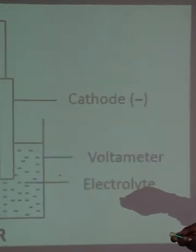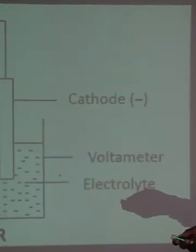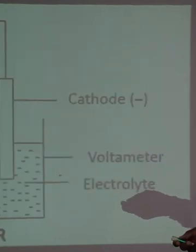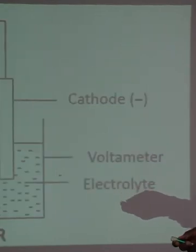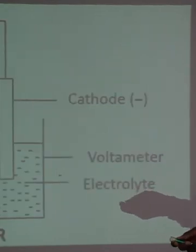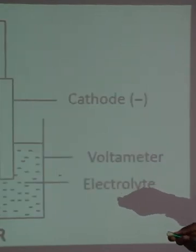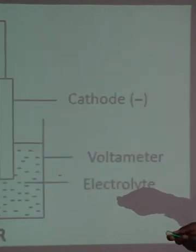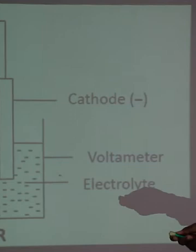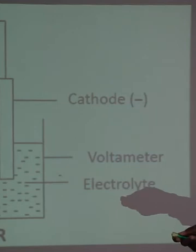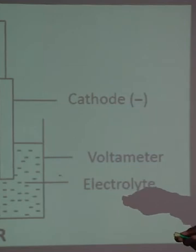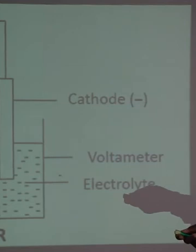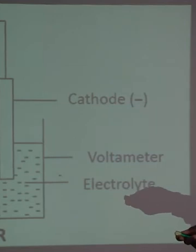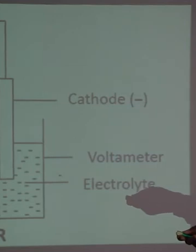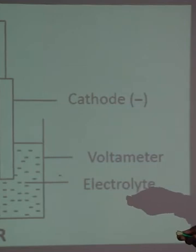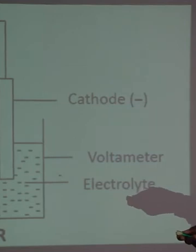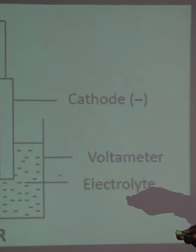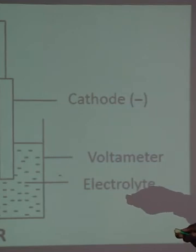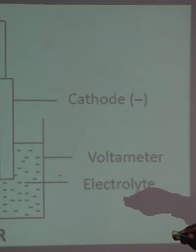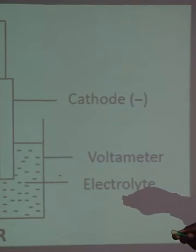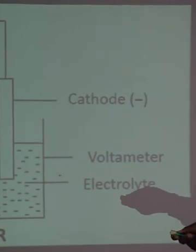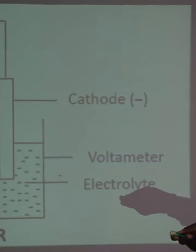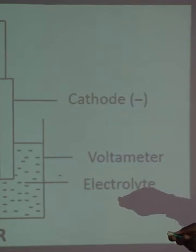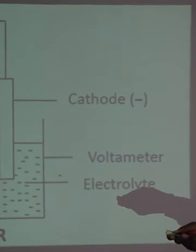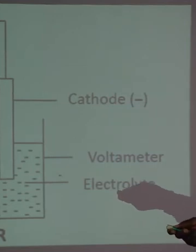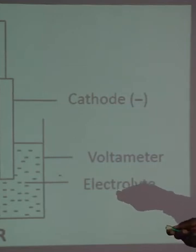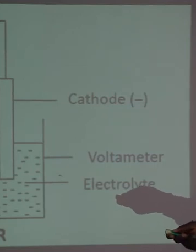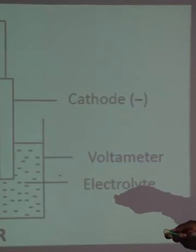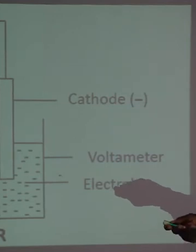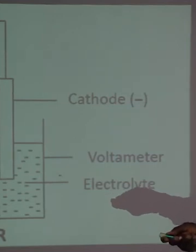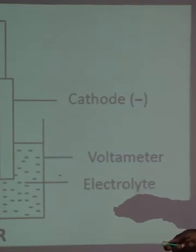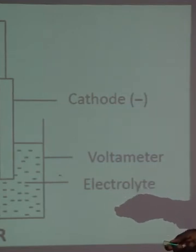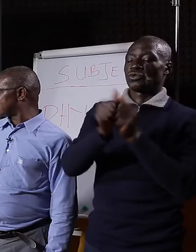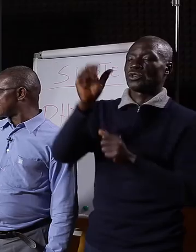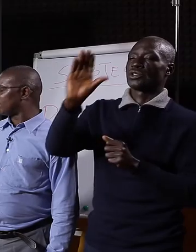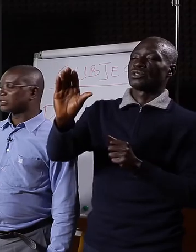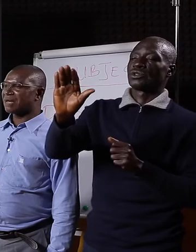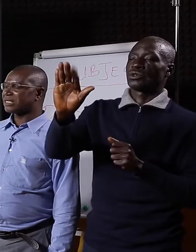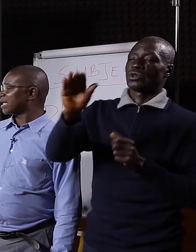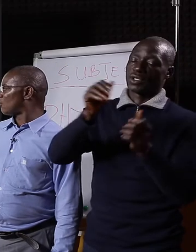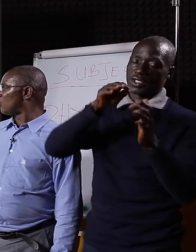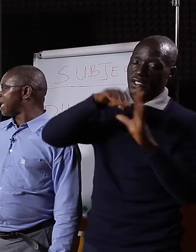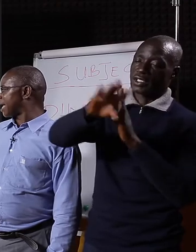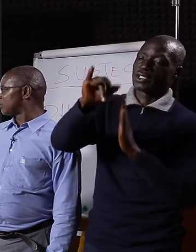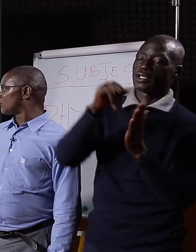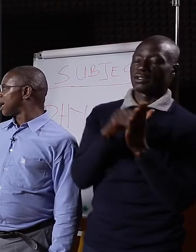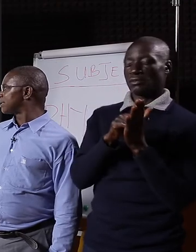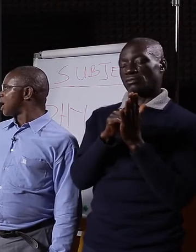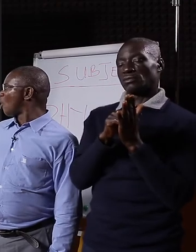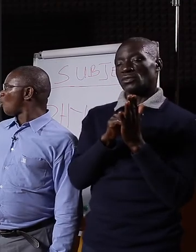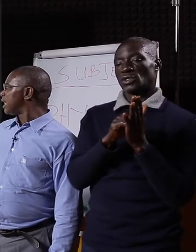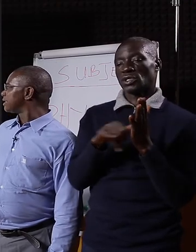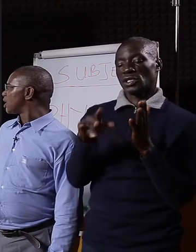has been shown. There we have anodes through which current enters the voltameter or the